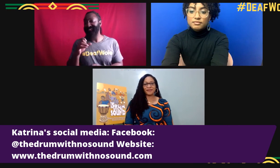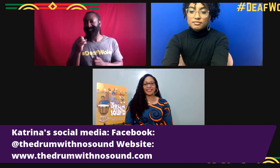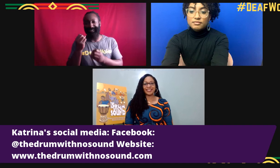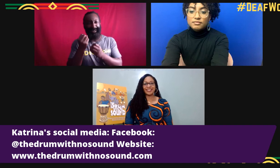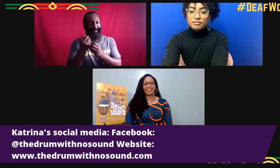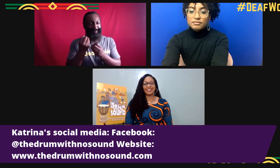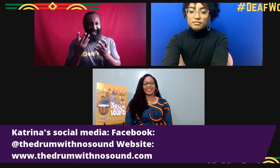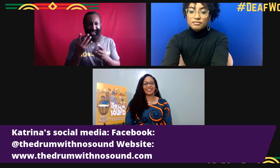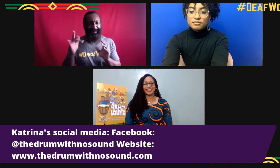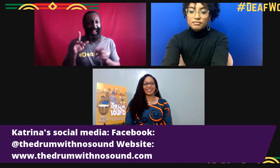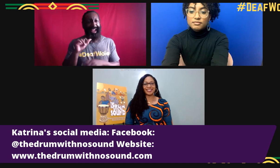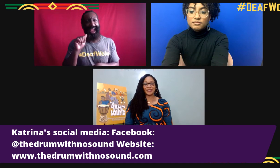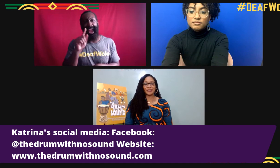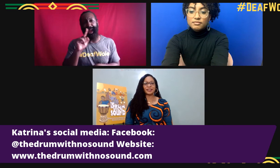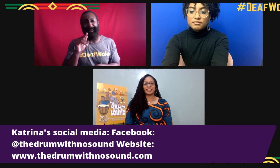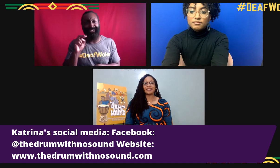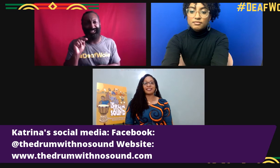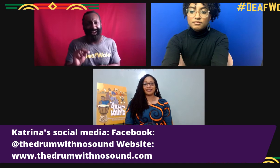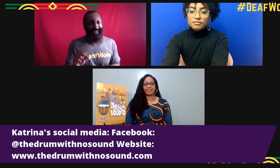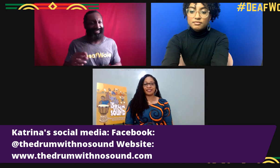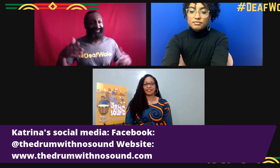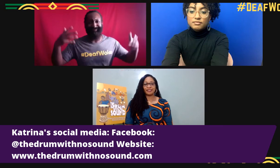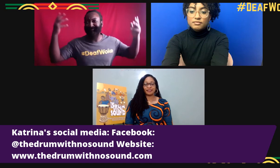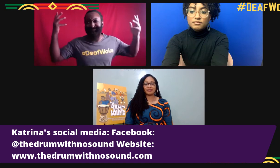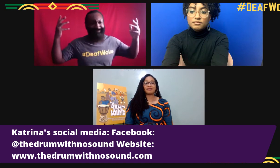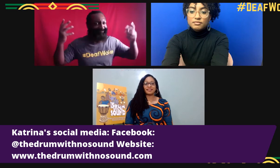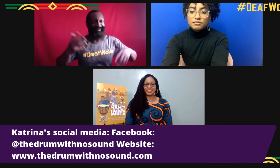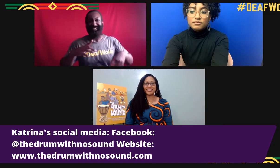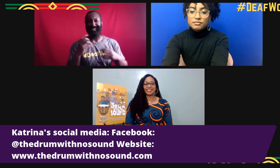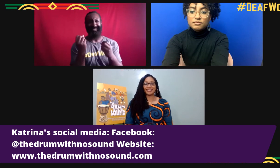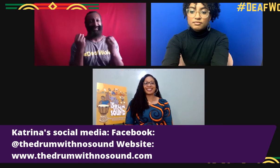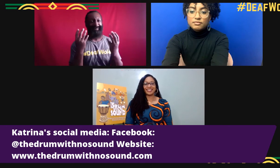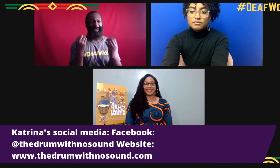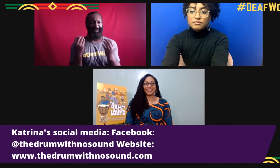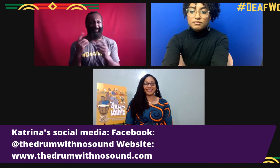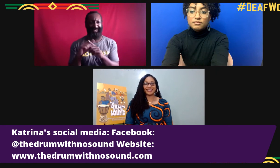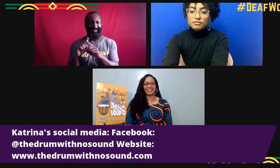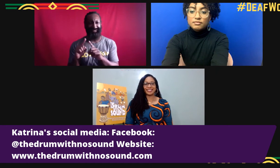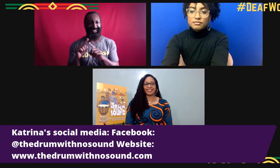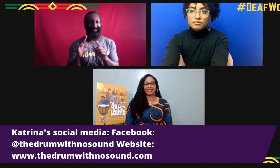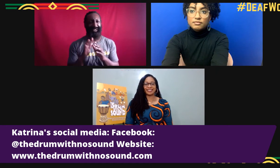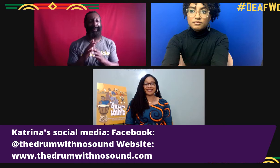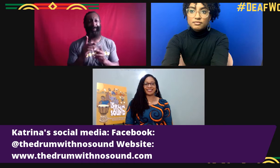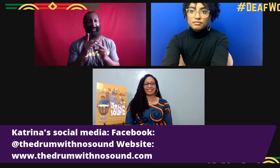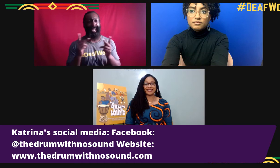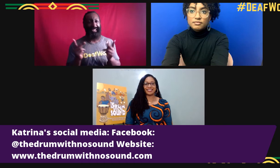going to get Target. Target's got it. Amazon's got it.